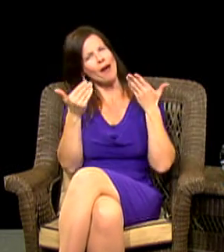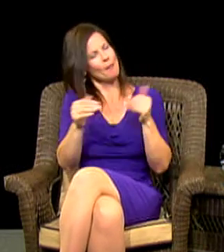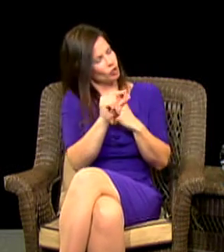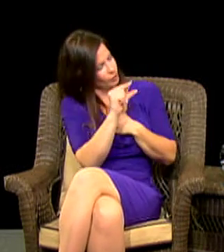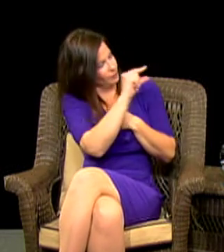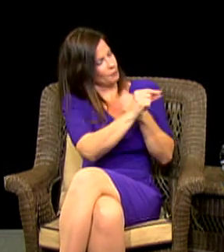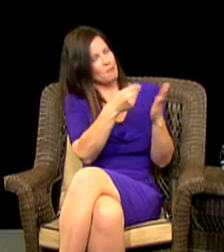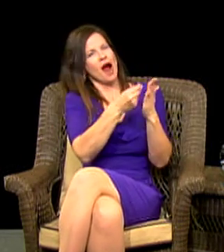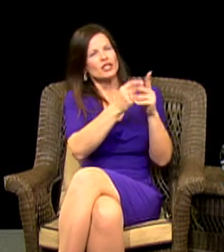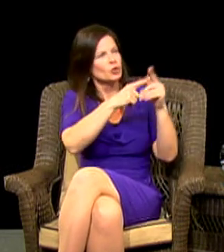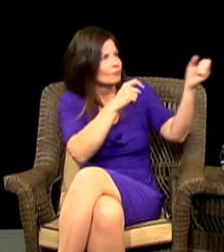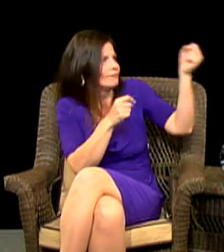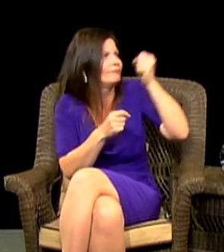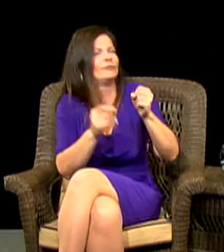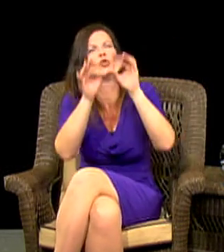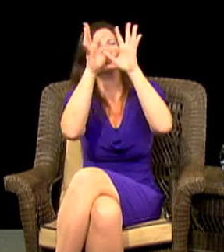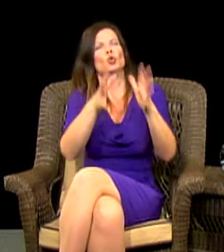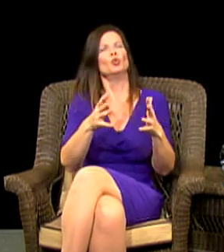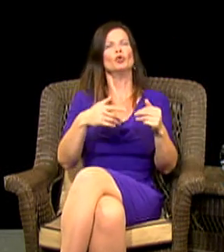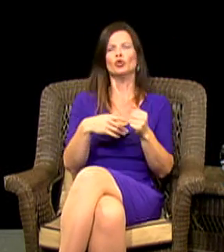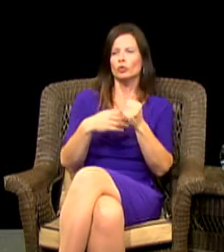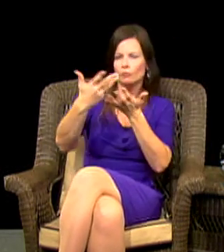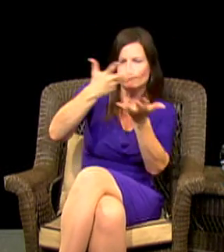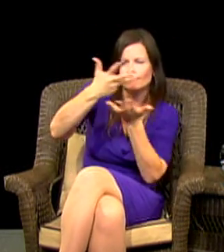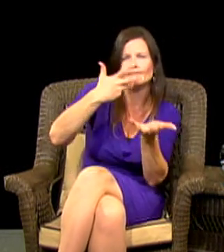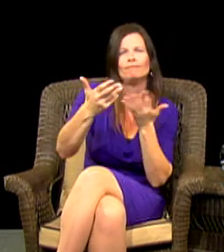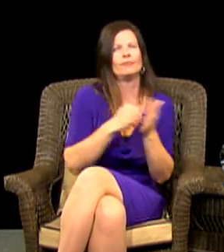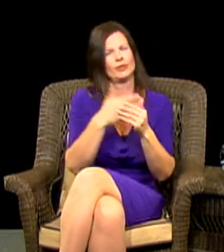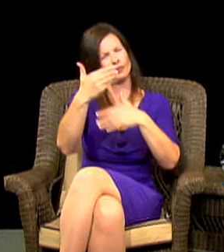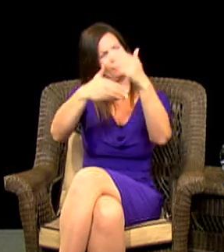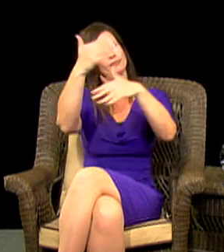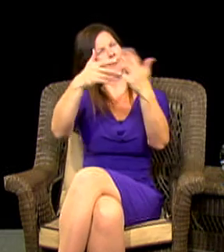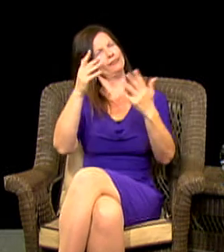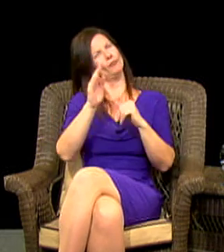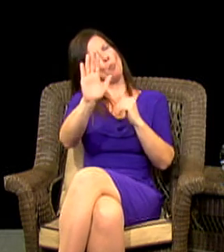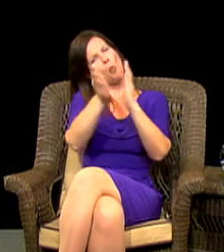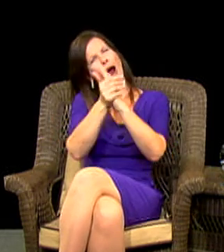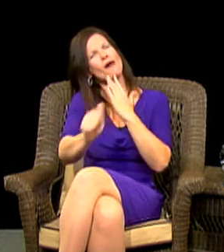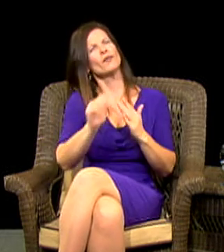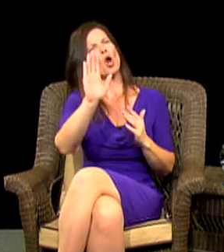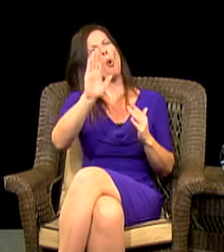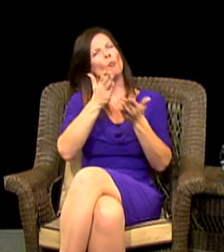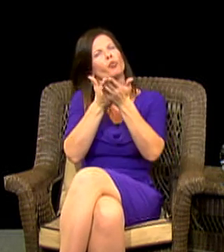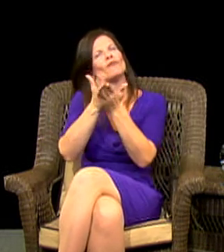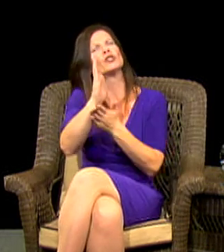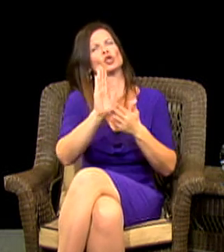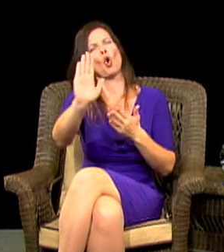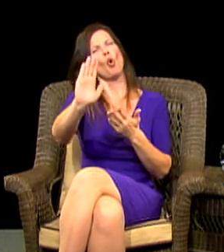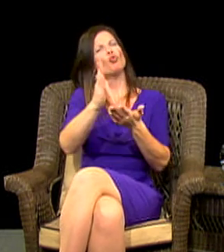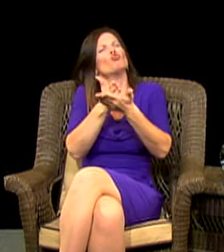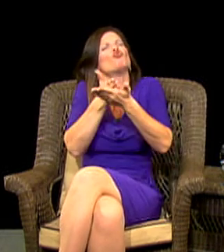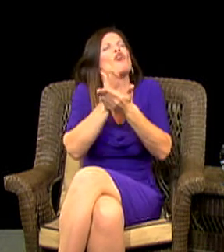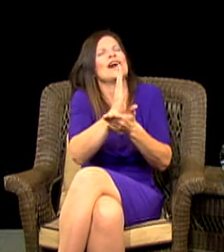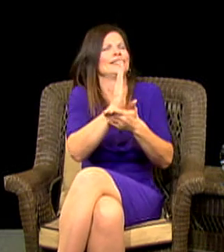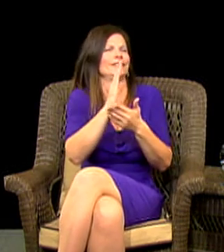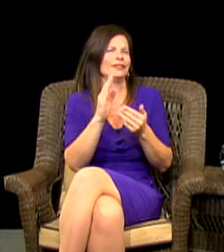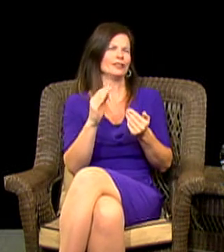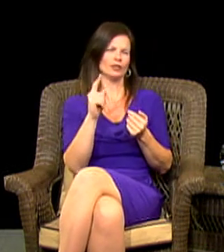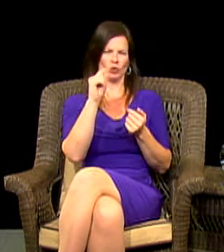experience this. The staff have their tattoos. So she felt that their argument was inappropriate, and for Starbucks not to be able to put money